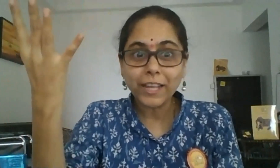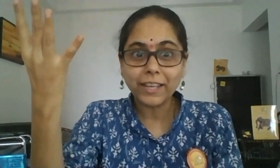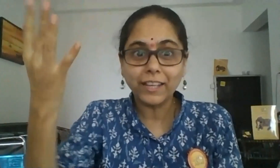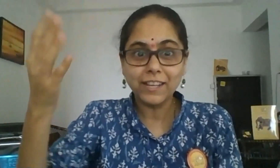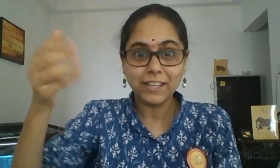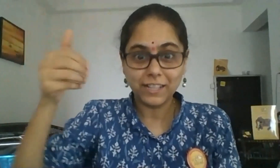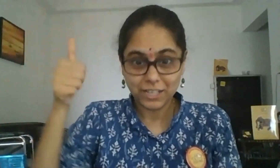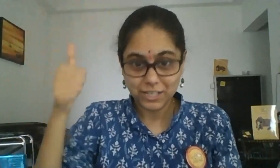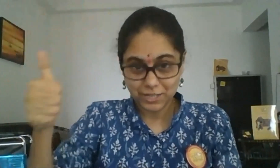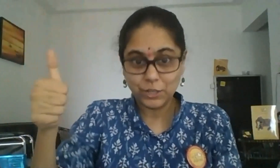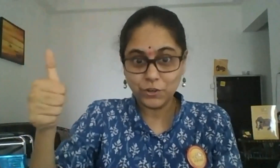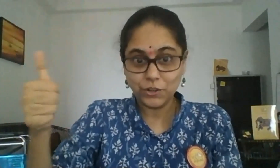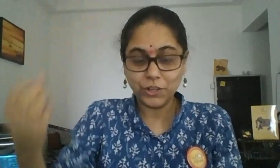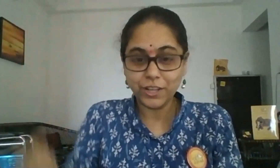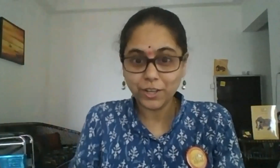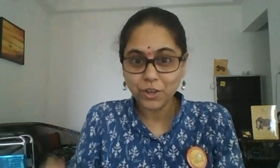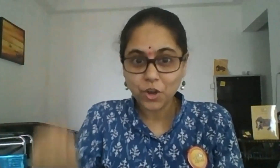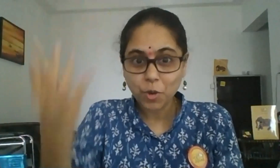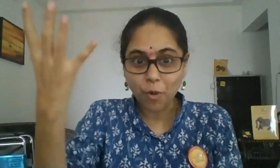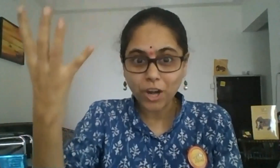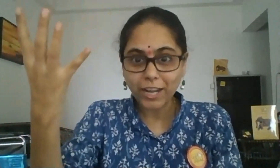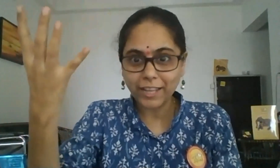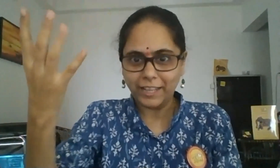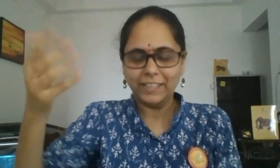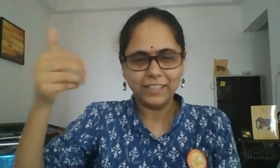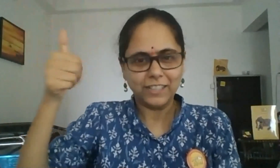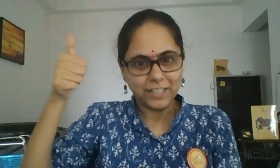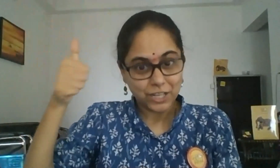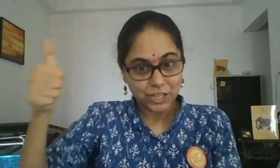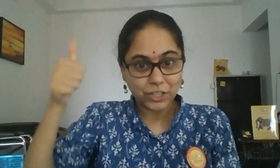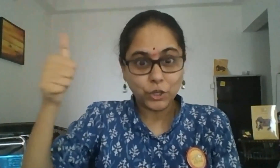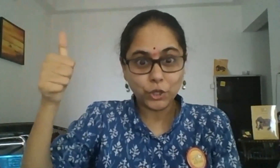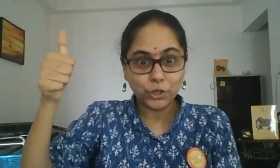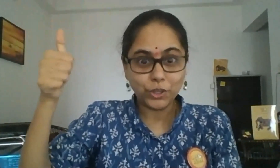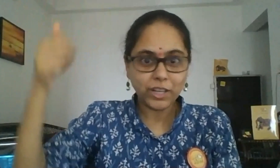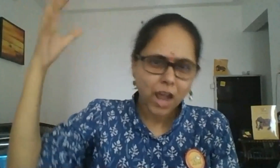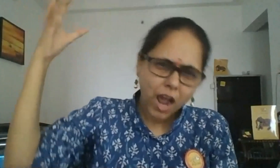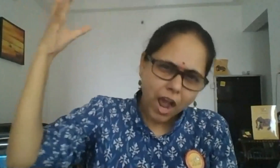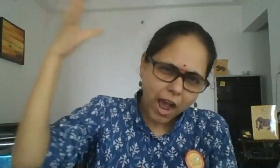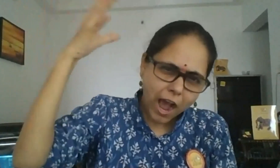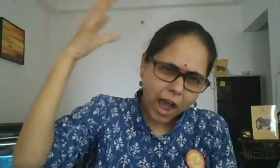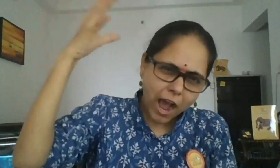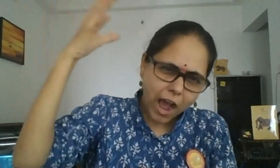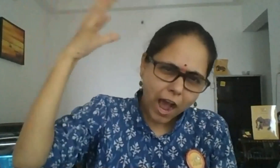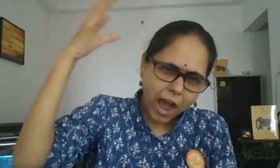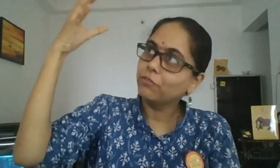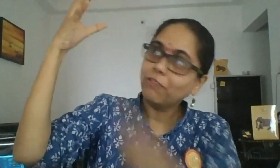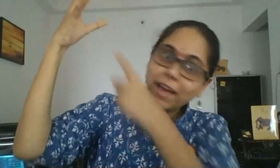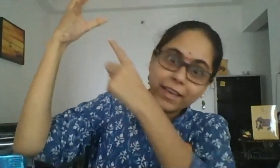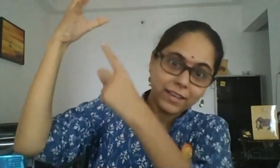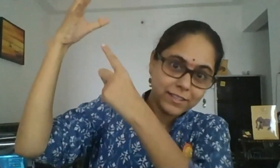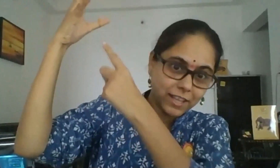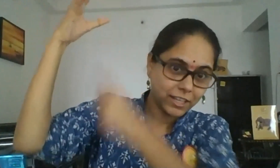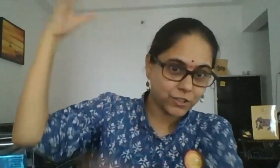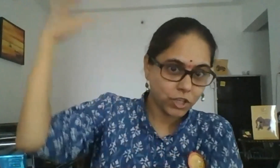morning, good morning, good afternoon. Why? Sun is on